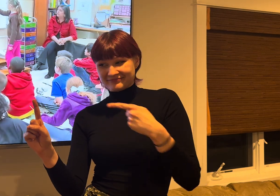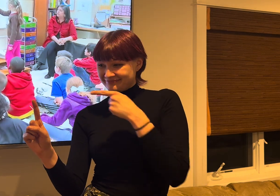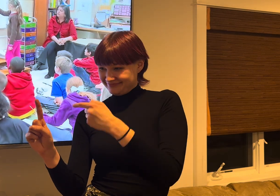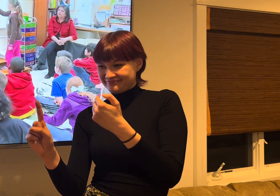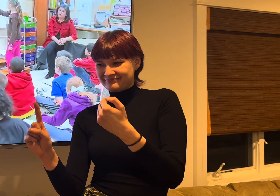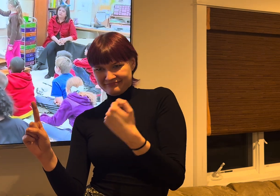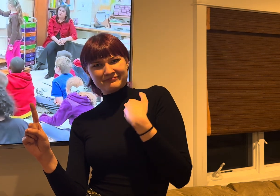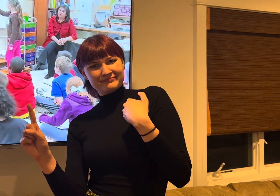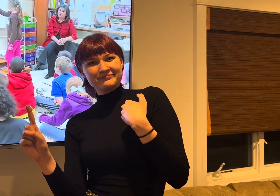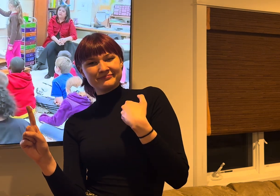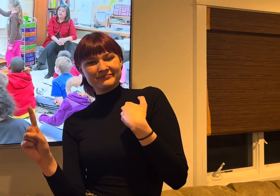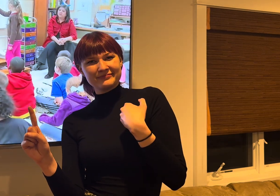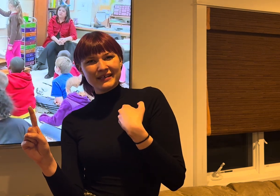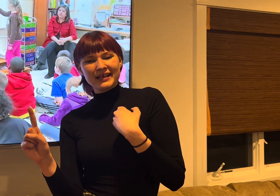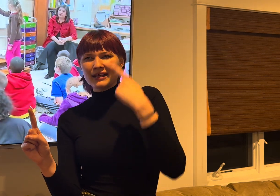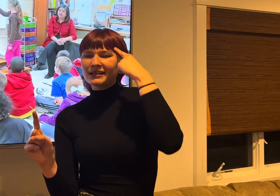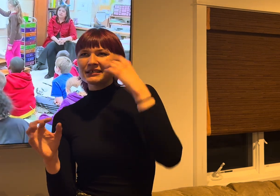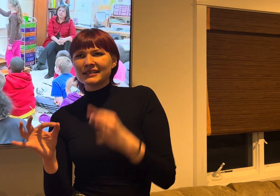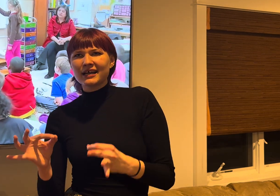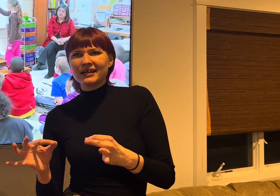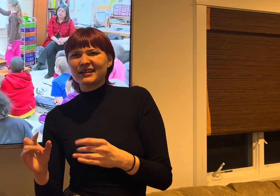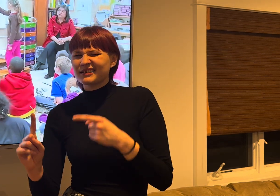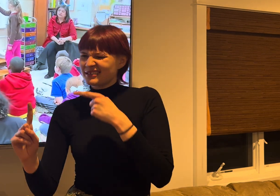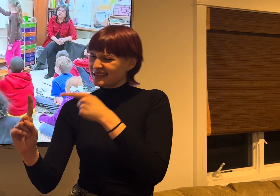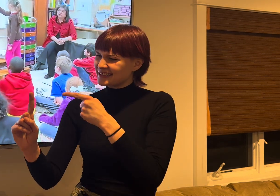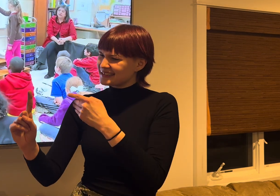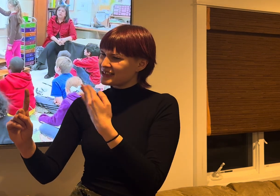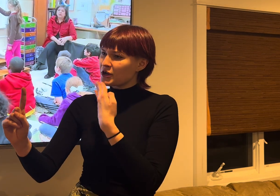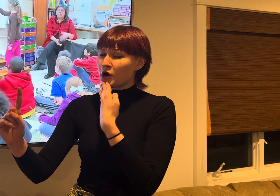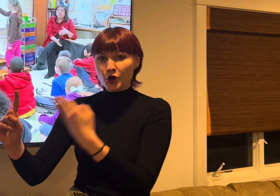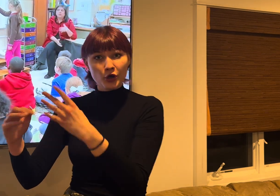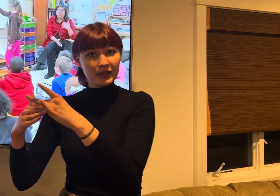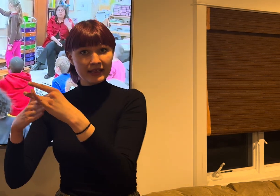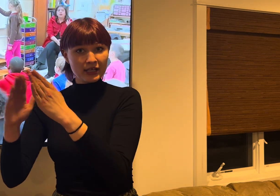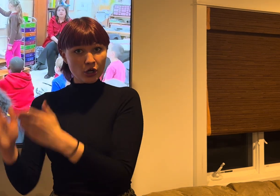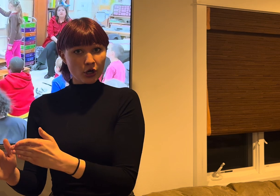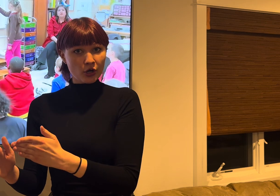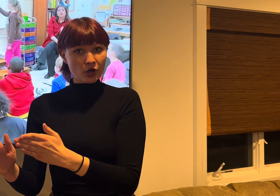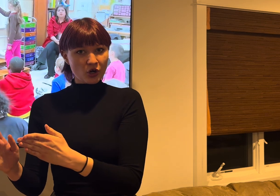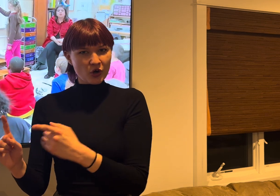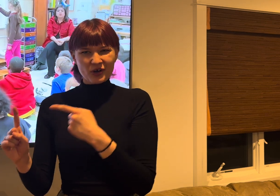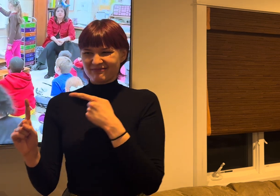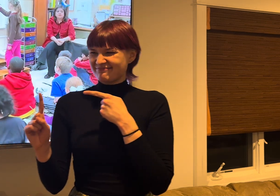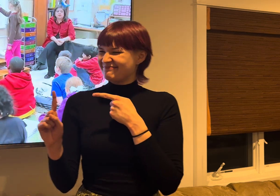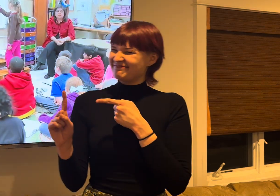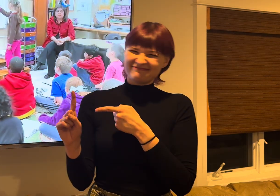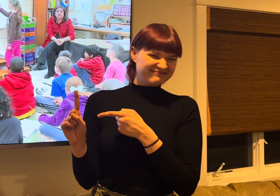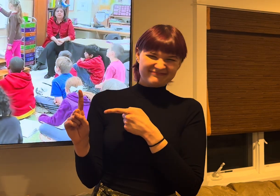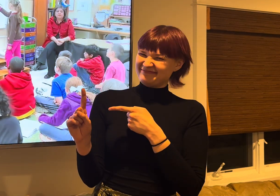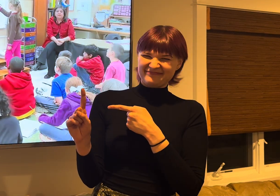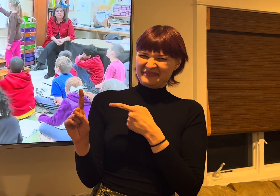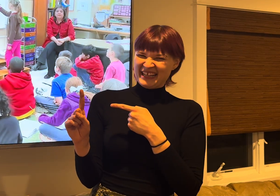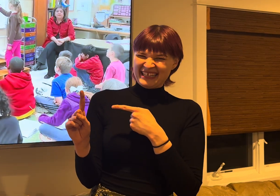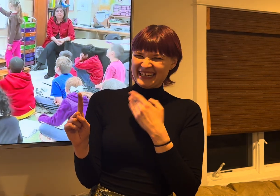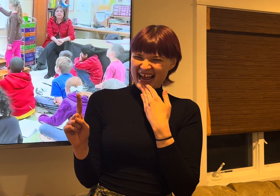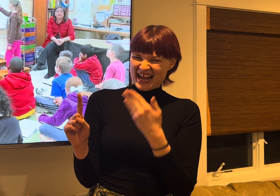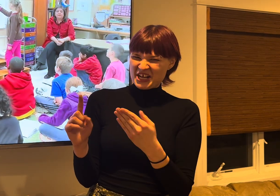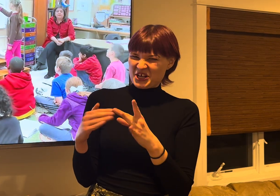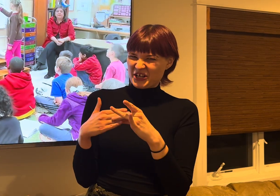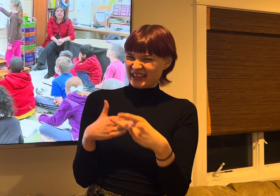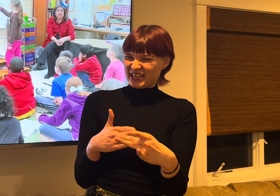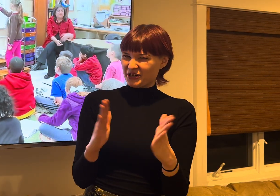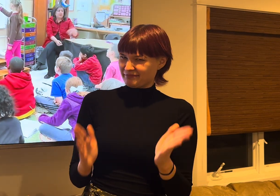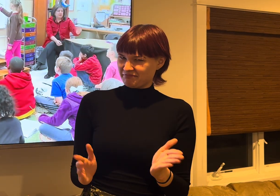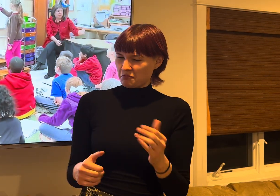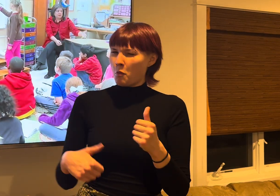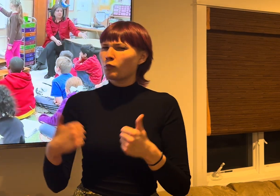good leader. And that's what you're going to end up doing. Where do you think your resources are? On